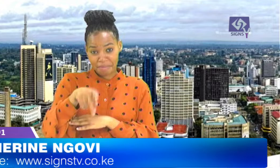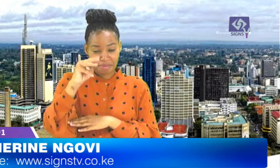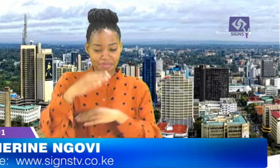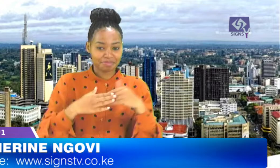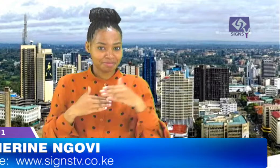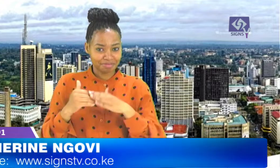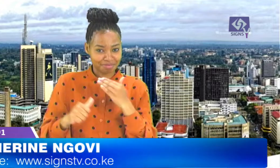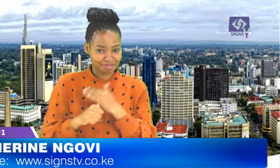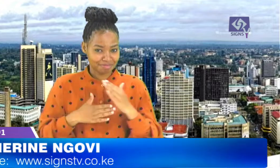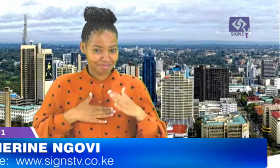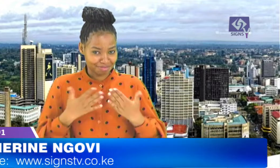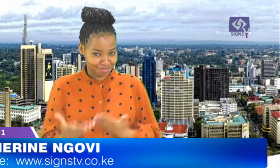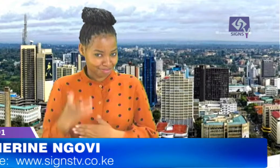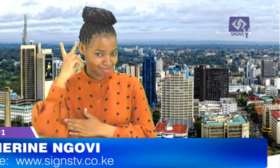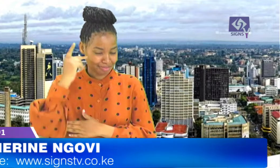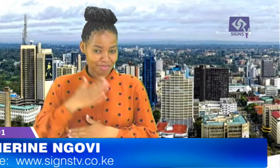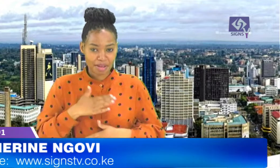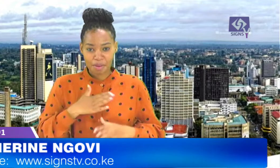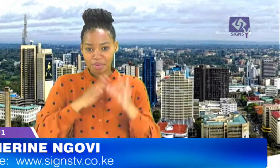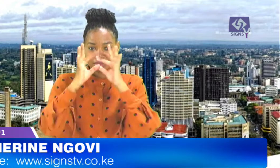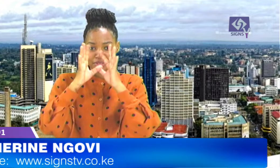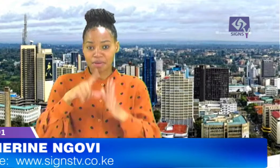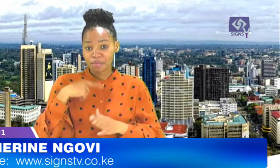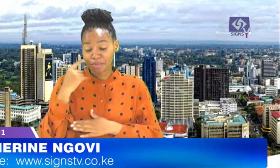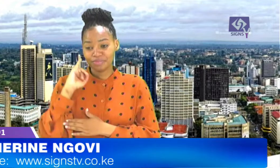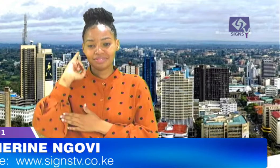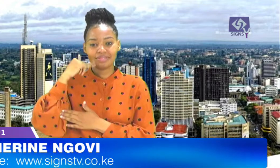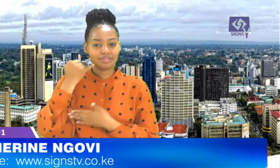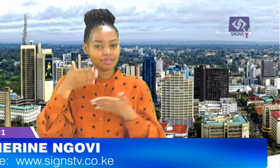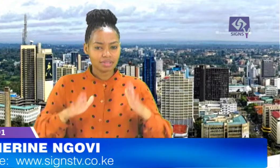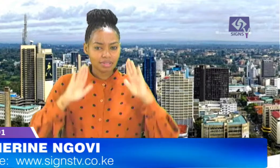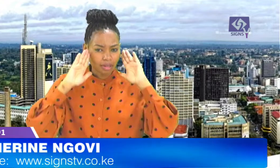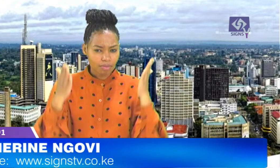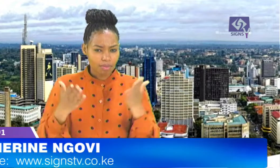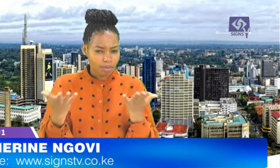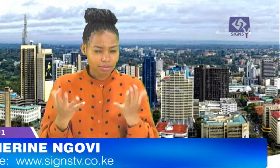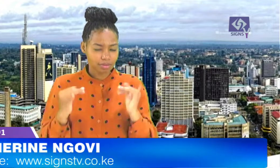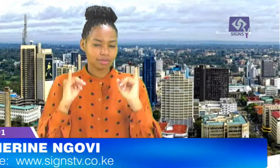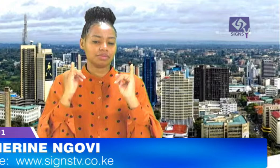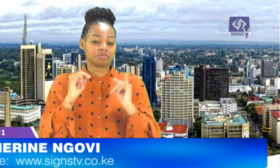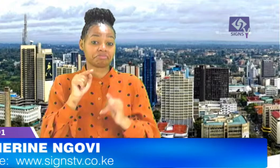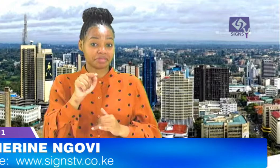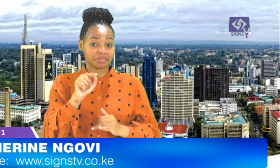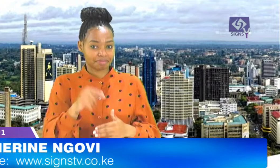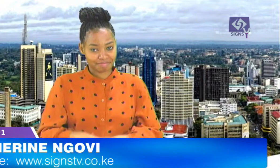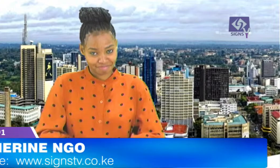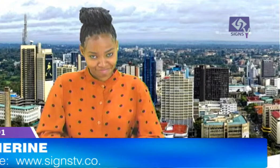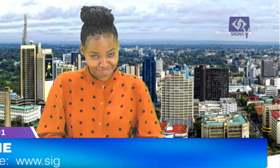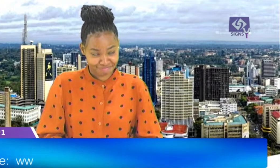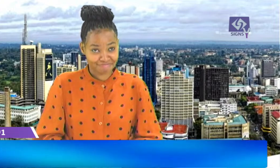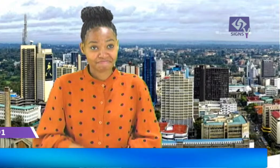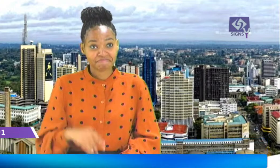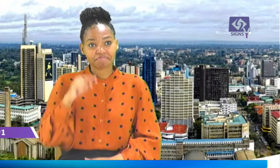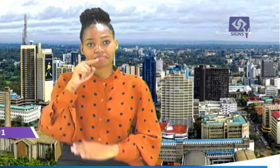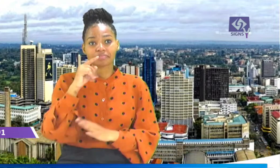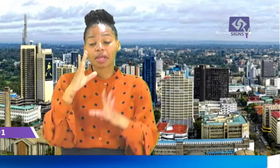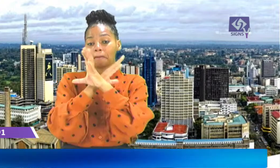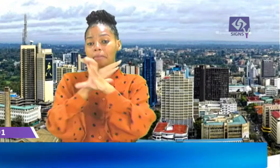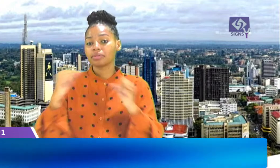to Science TV 1 p.m. news. My name is Catherine NGOVI. Sign language interpreter is JD Dawafula. Now let's focus on the